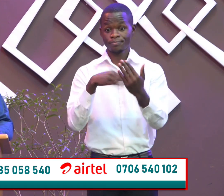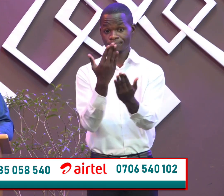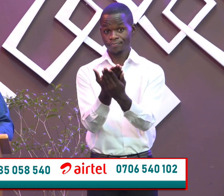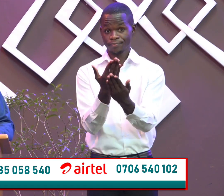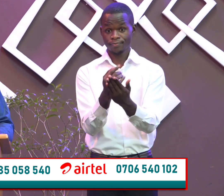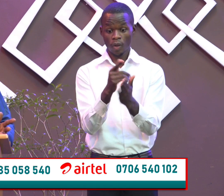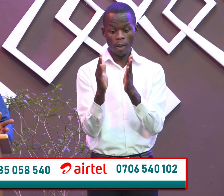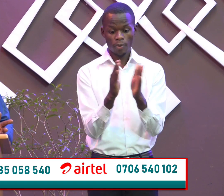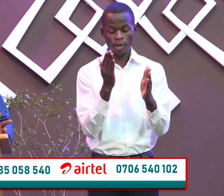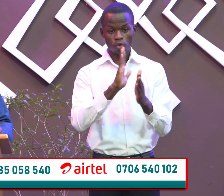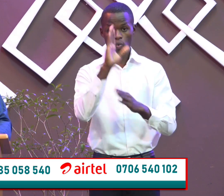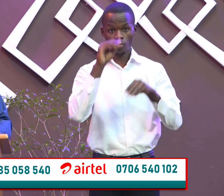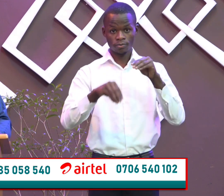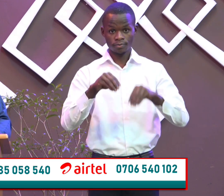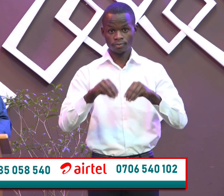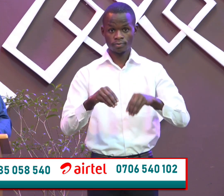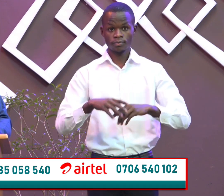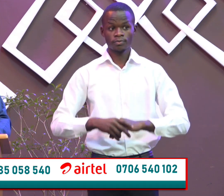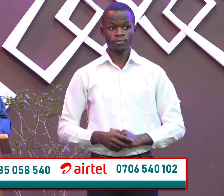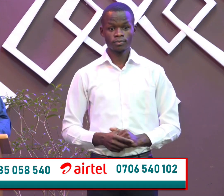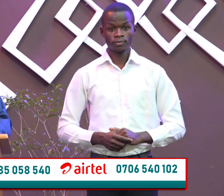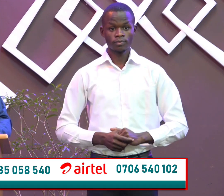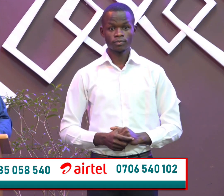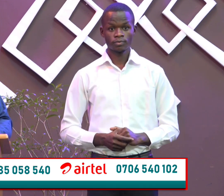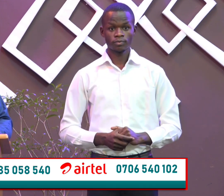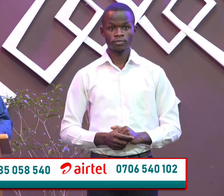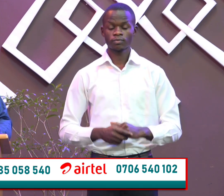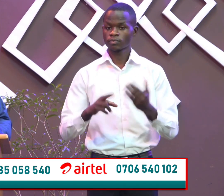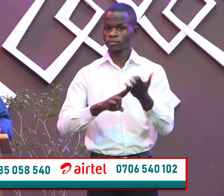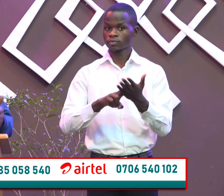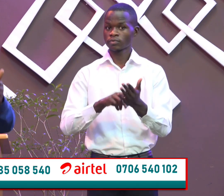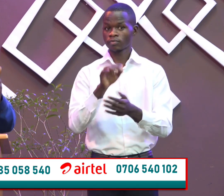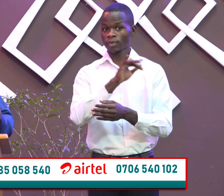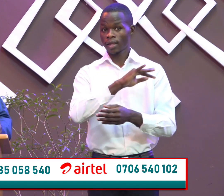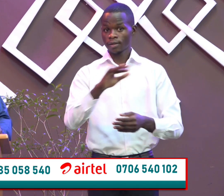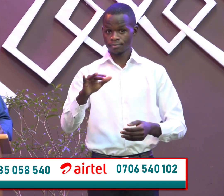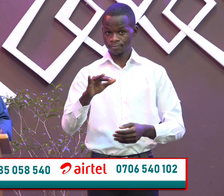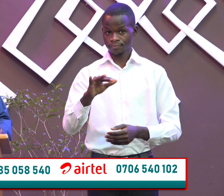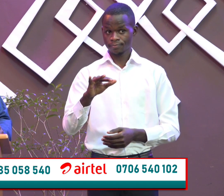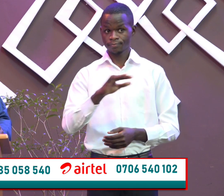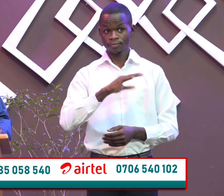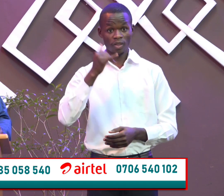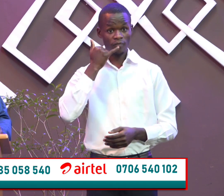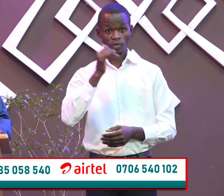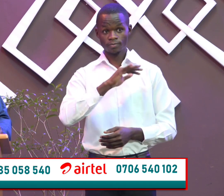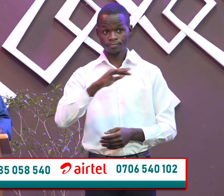teketeke kiwebwayo kyo. I request you to prepare your offering. Tukozese numbers za fe zino eza masimu.